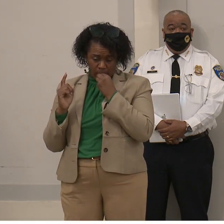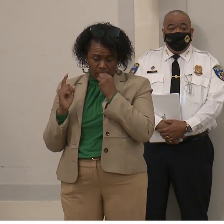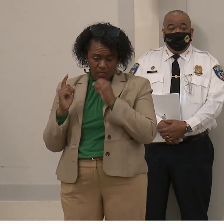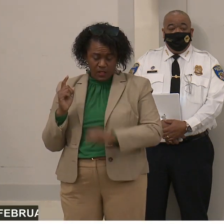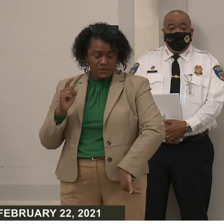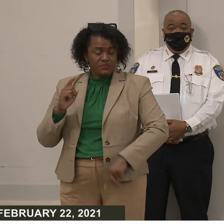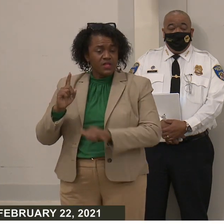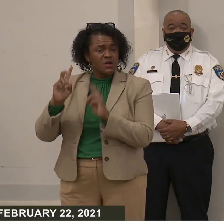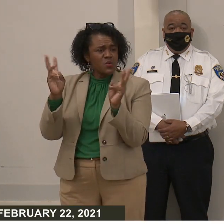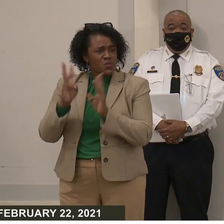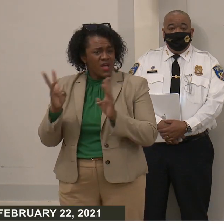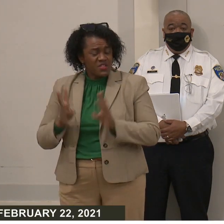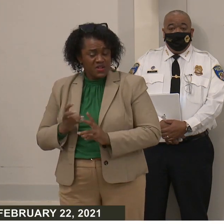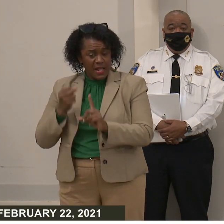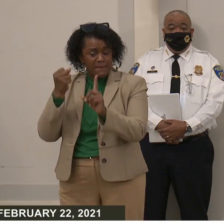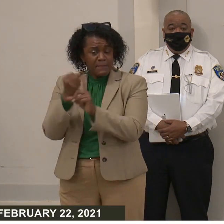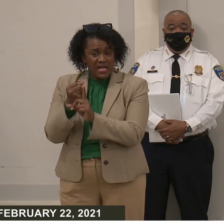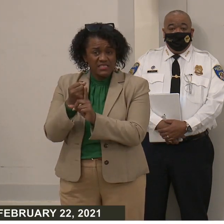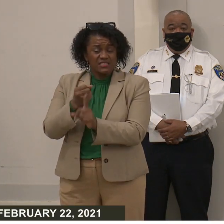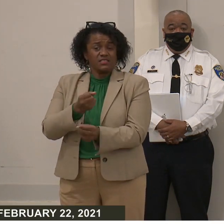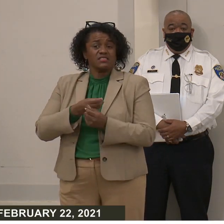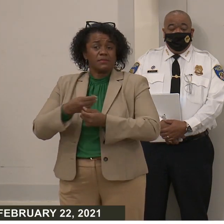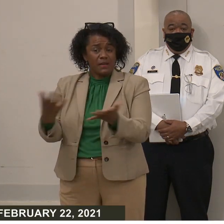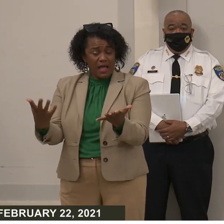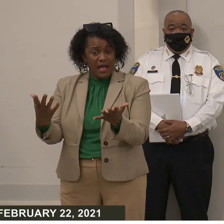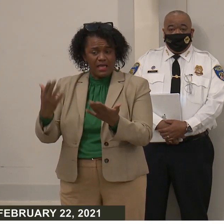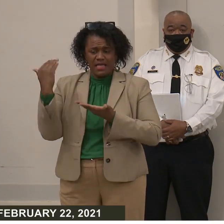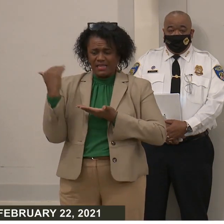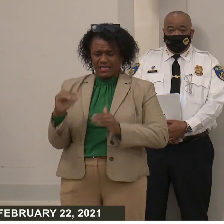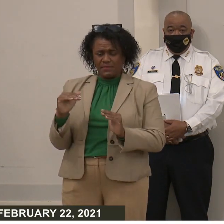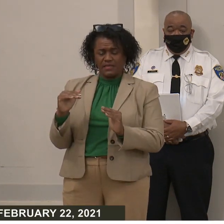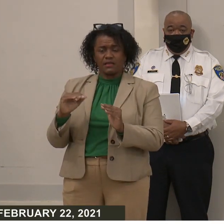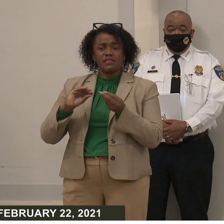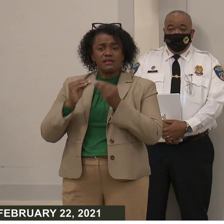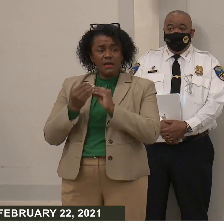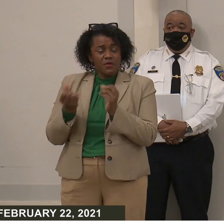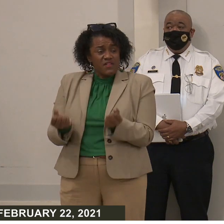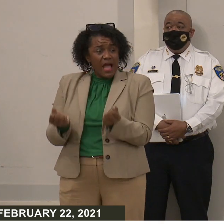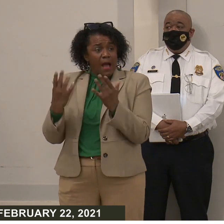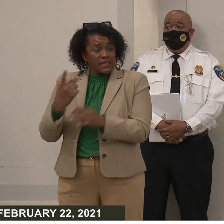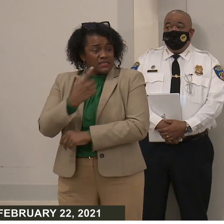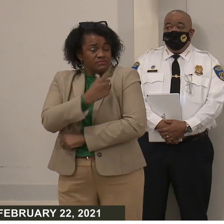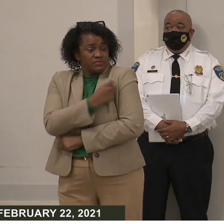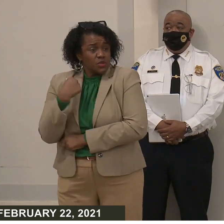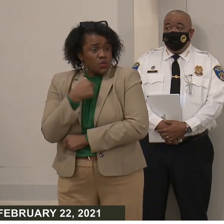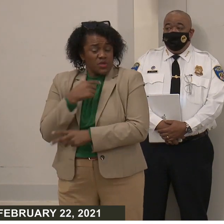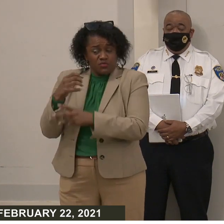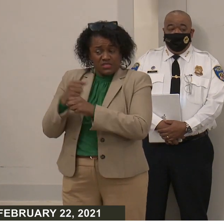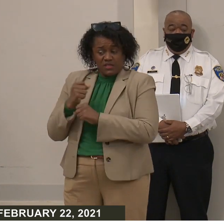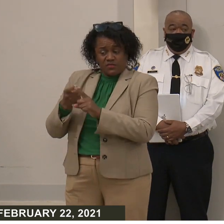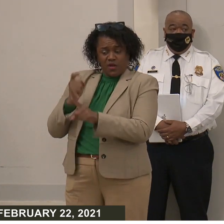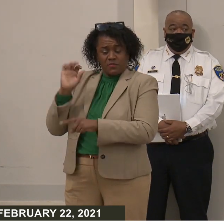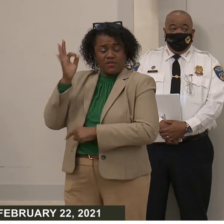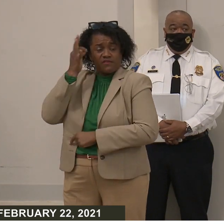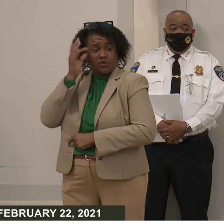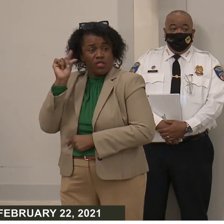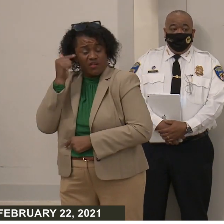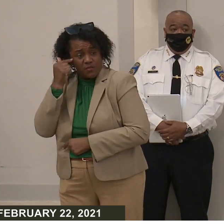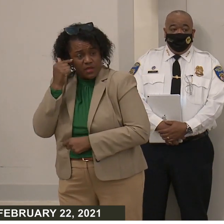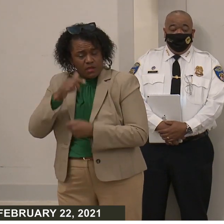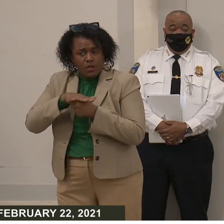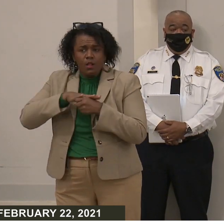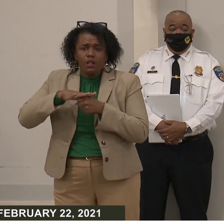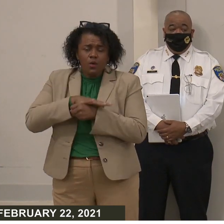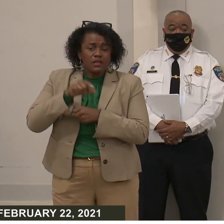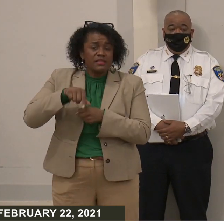weather affected Maryland's vaccine supply chain, limiting the number of doses our state received from the federal government. Locally, this meant